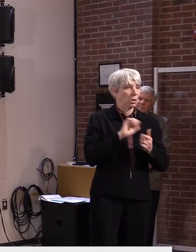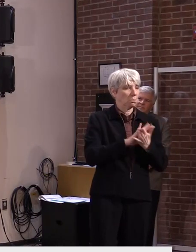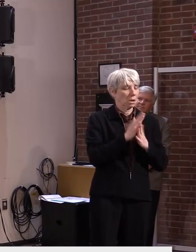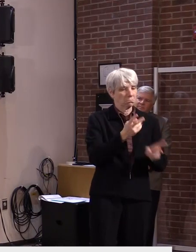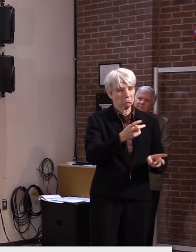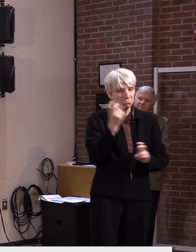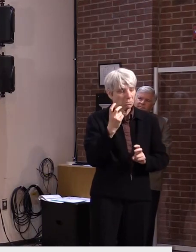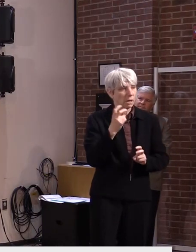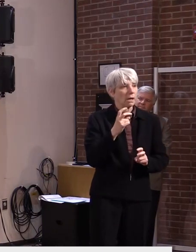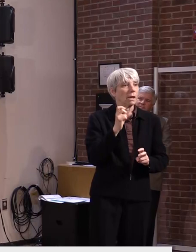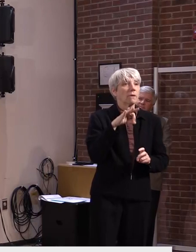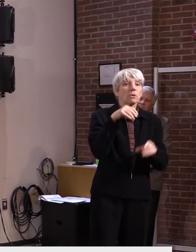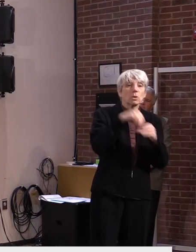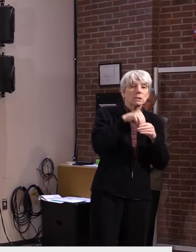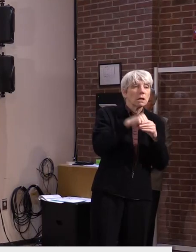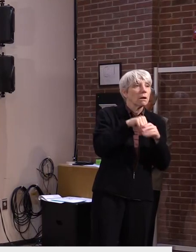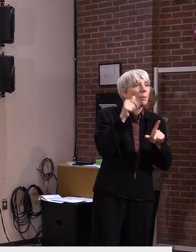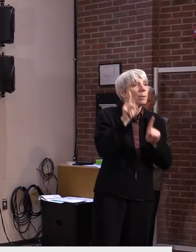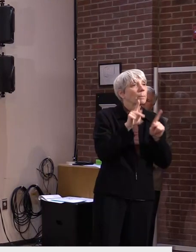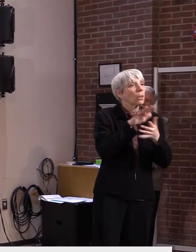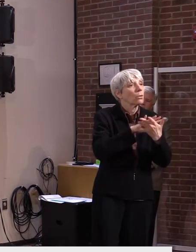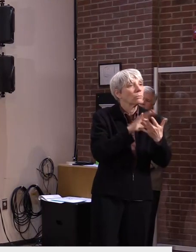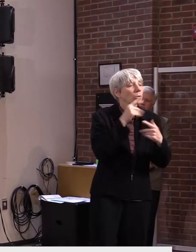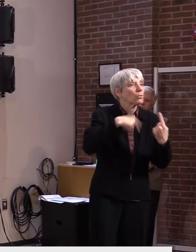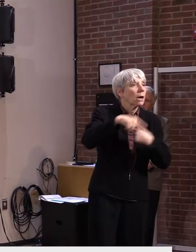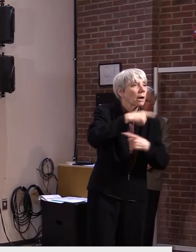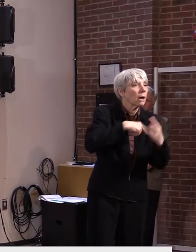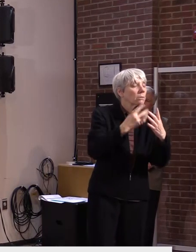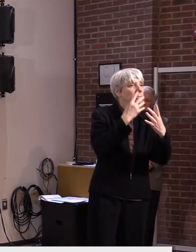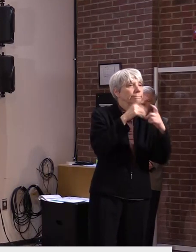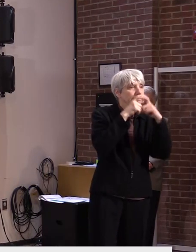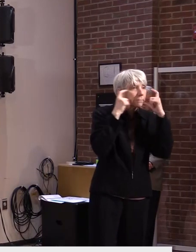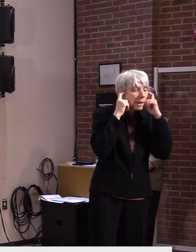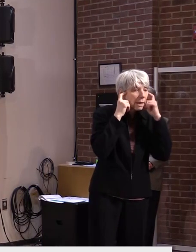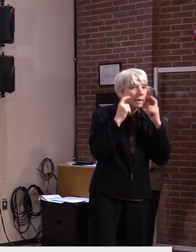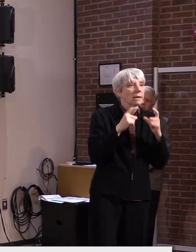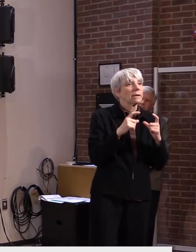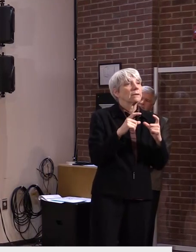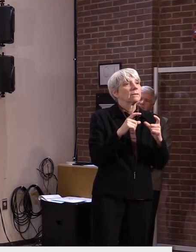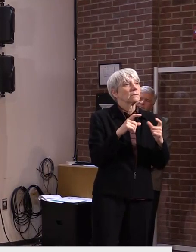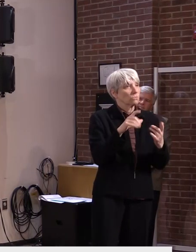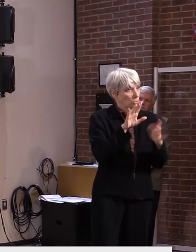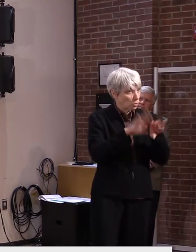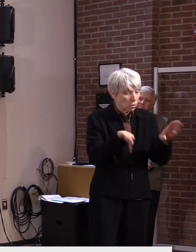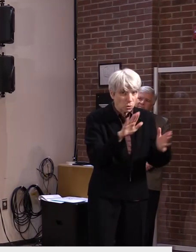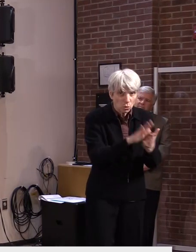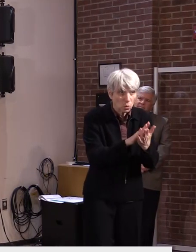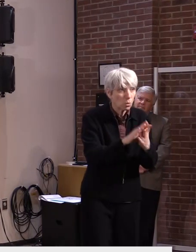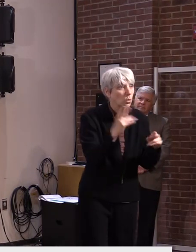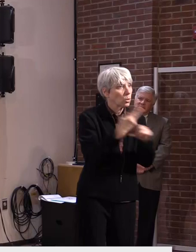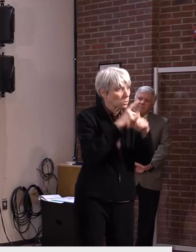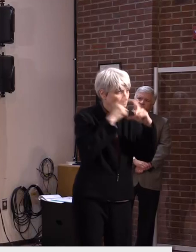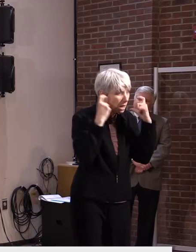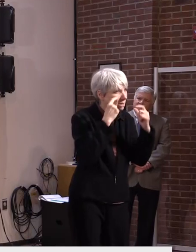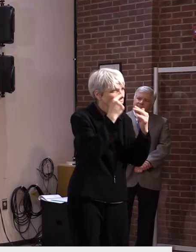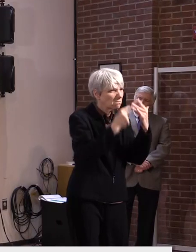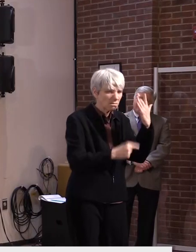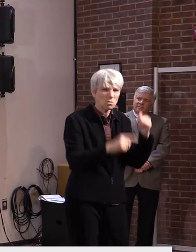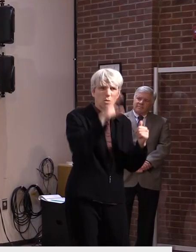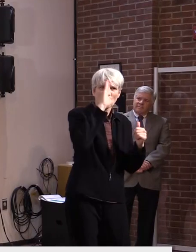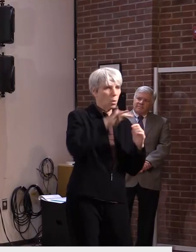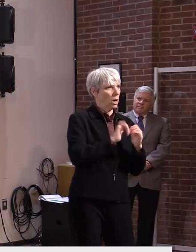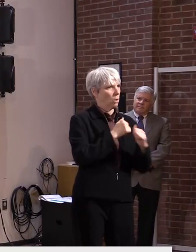in certain conditions, and as well with the kids in school wearing their mask as well. So the Test to